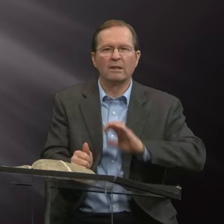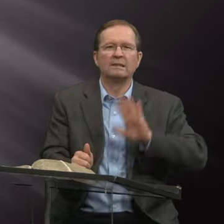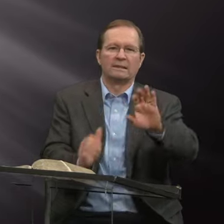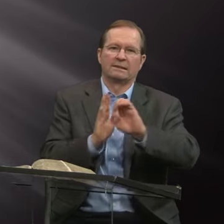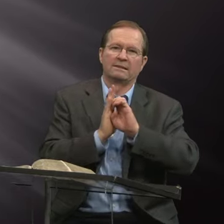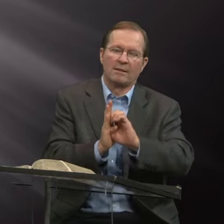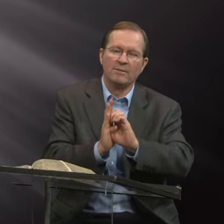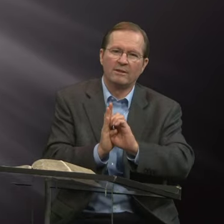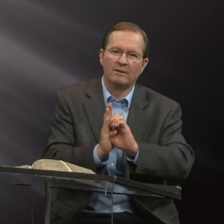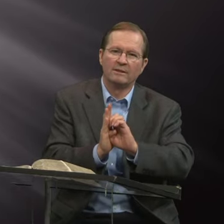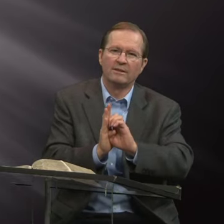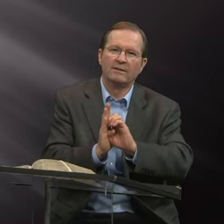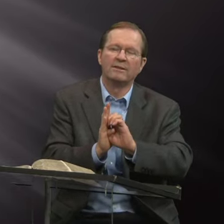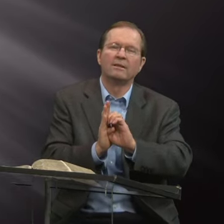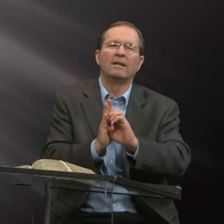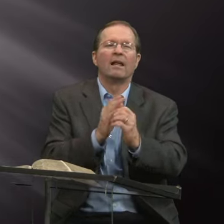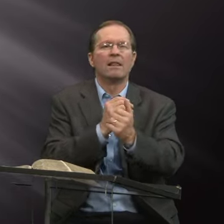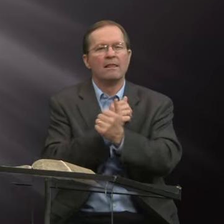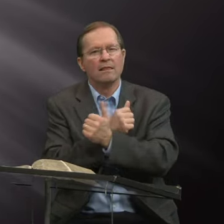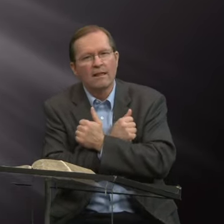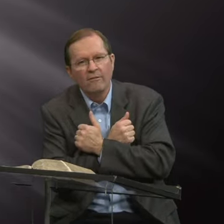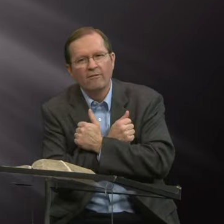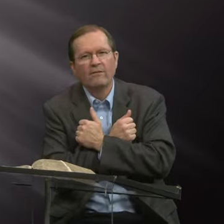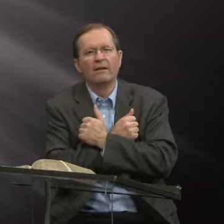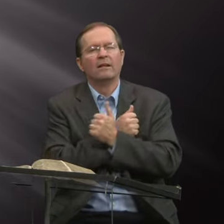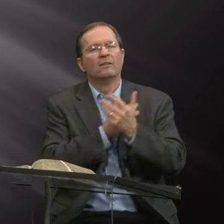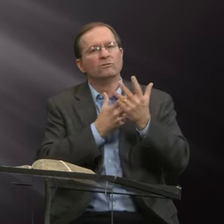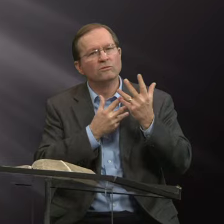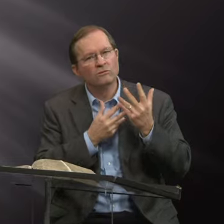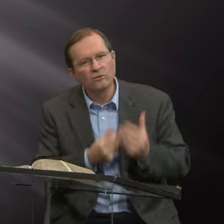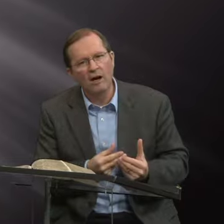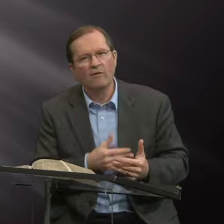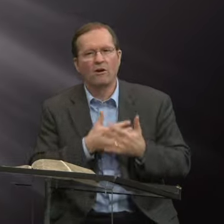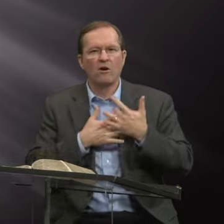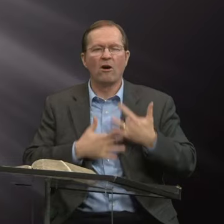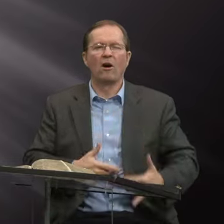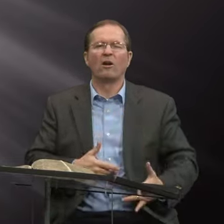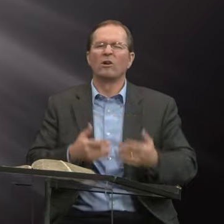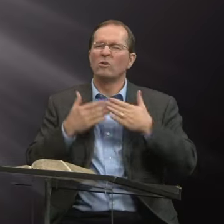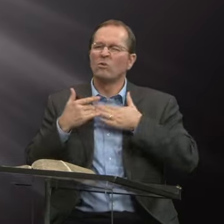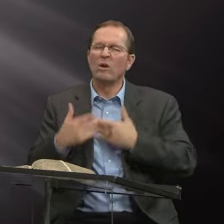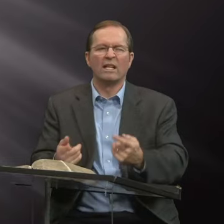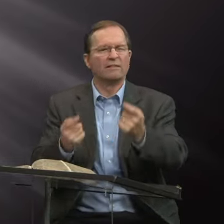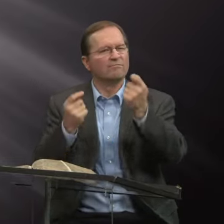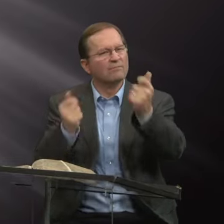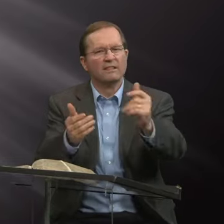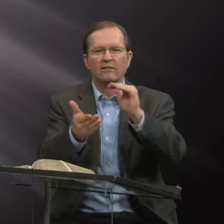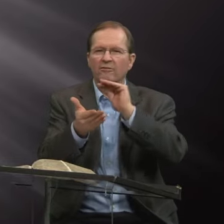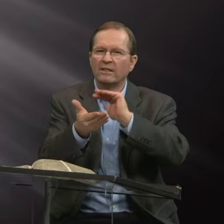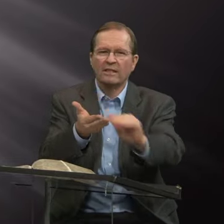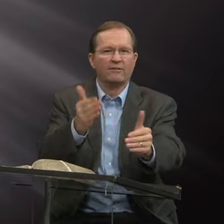them? You see, Jesus Christ is our example of showing love, a soft